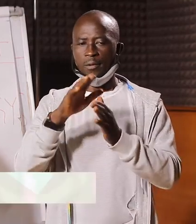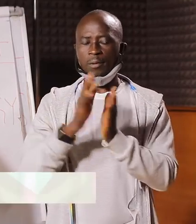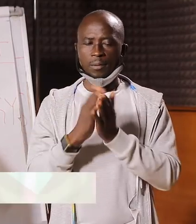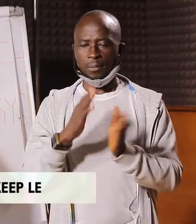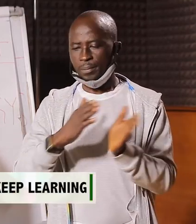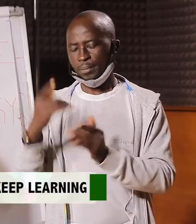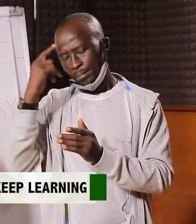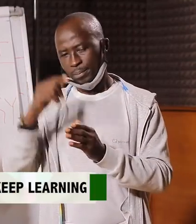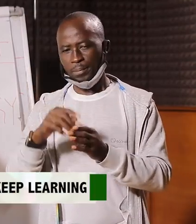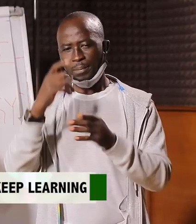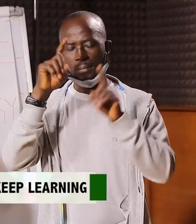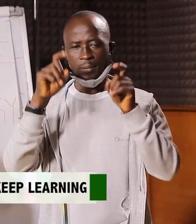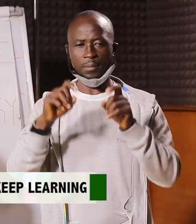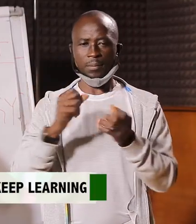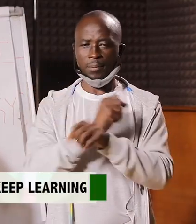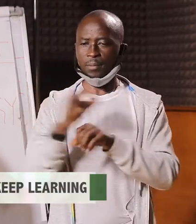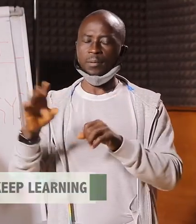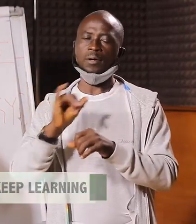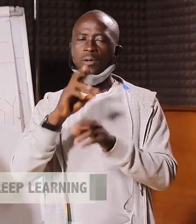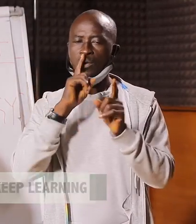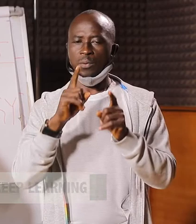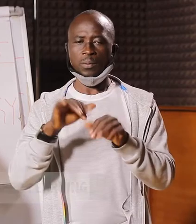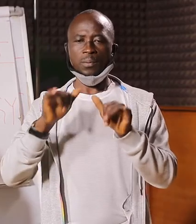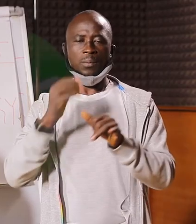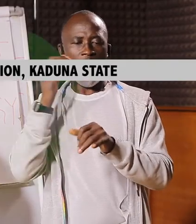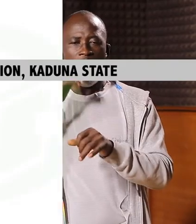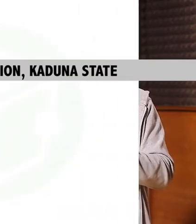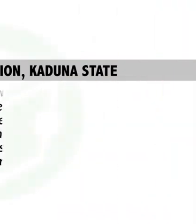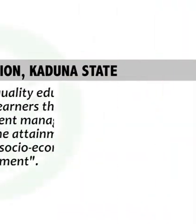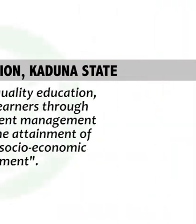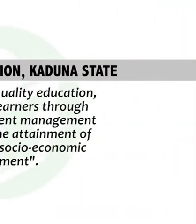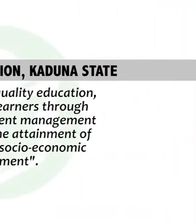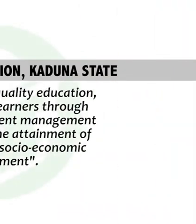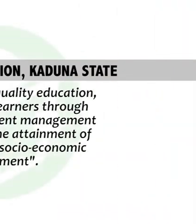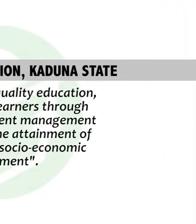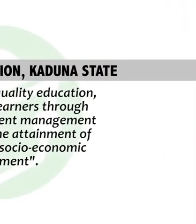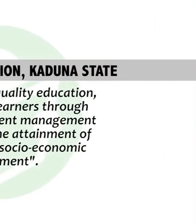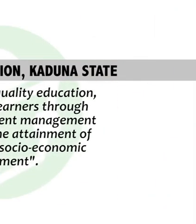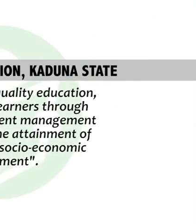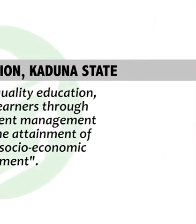for your WAEC. Coronavirus is real. Stay at home and stay safe. Thank you very much.